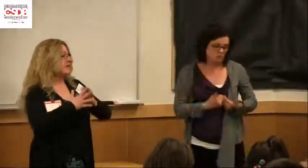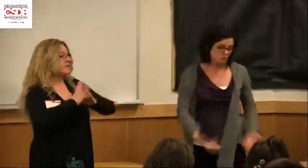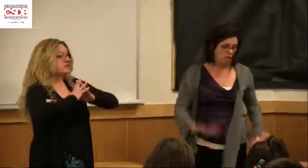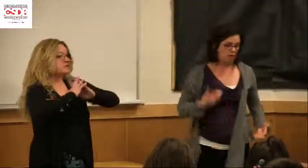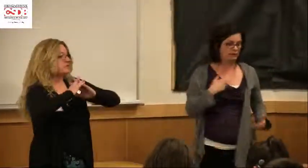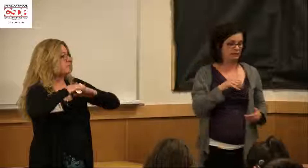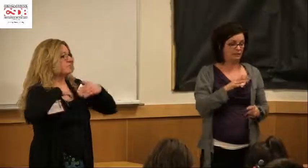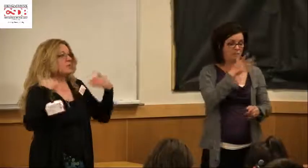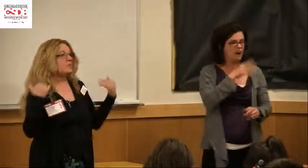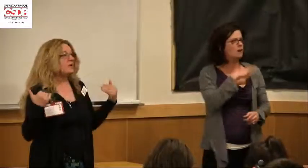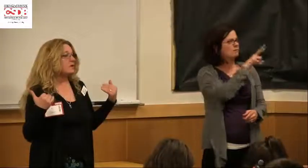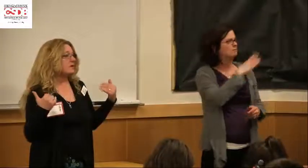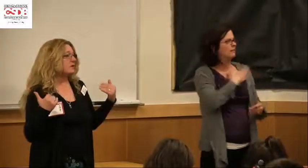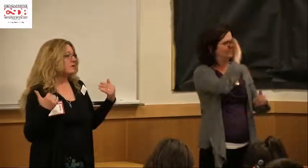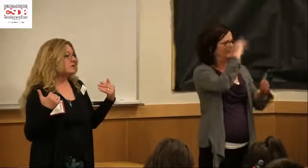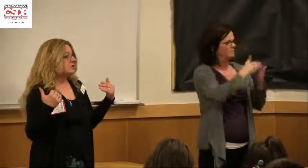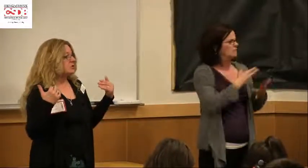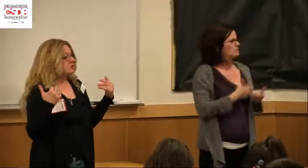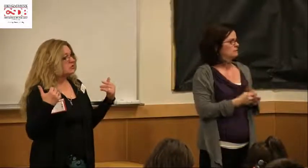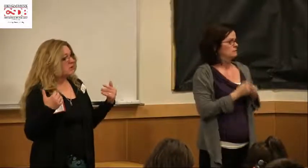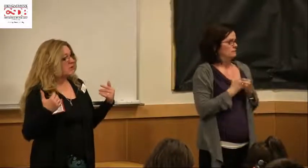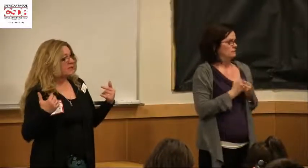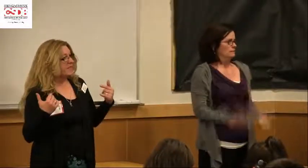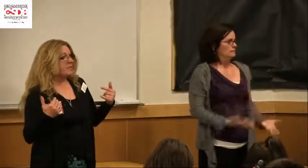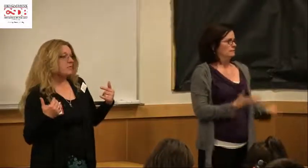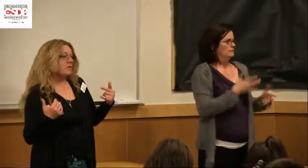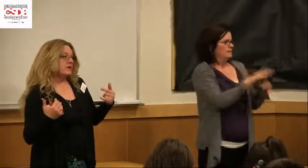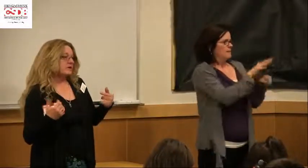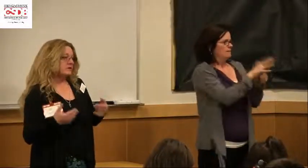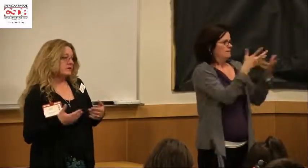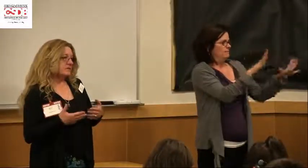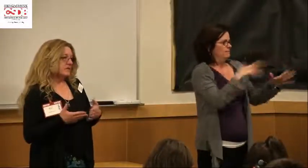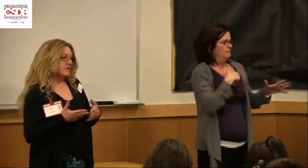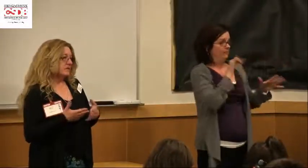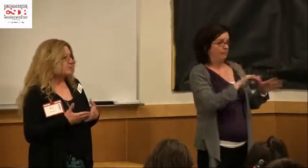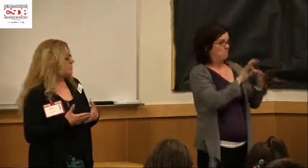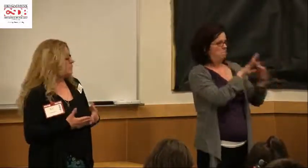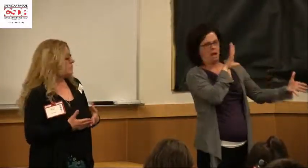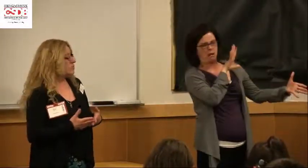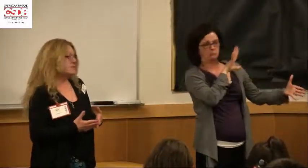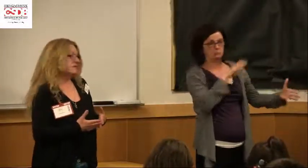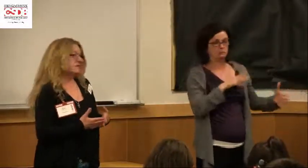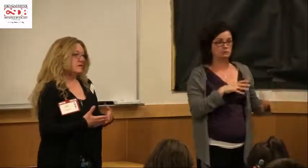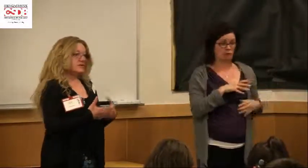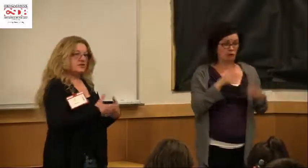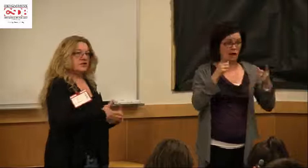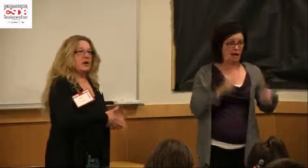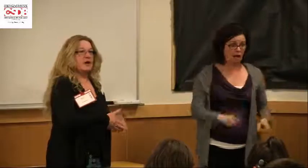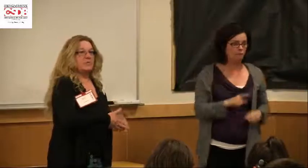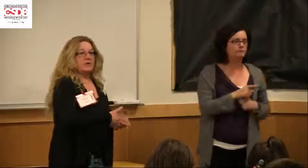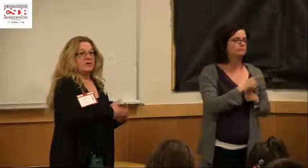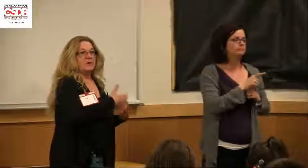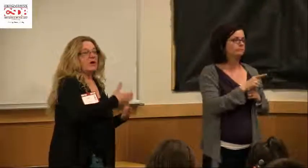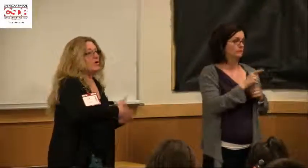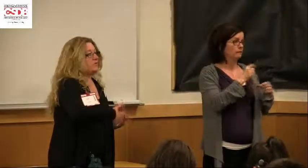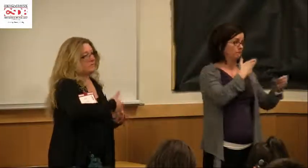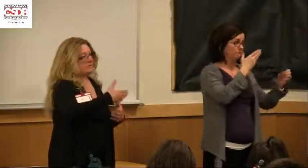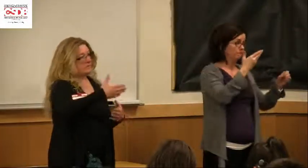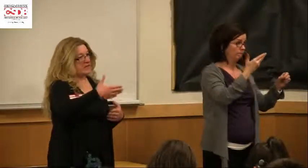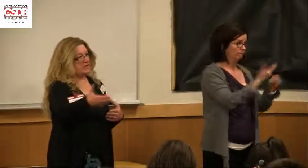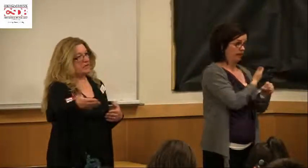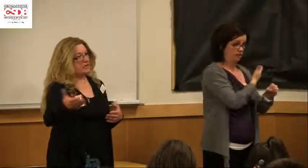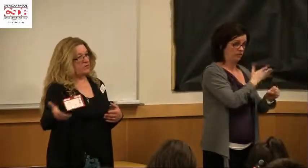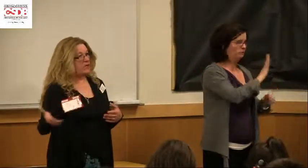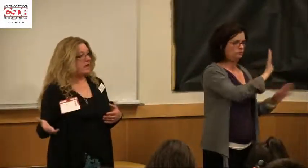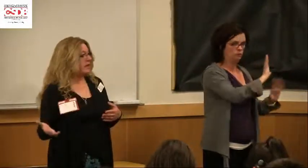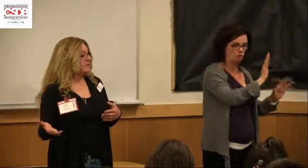that dynamics just broke apart. So at that point, instead of this individual losing his job, we offer him